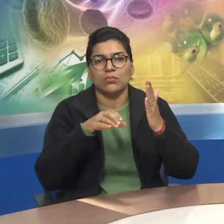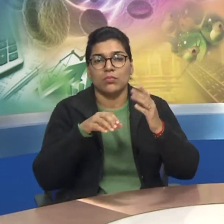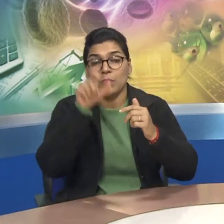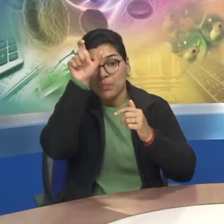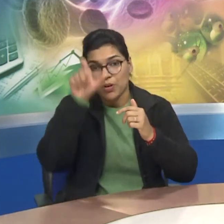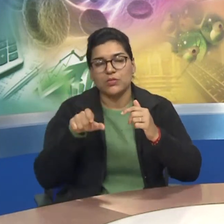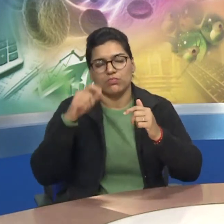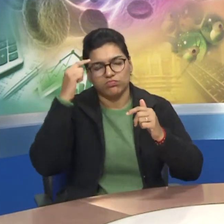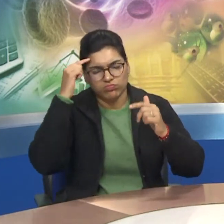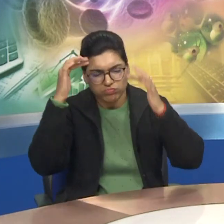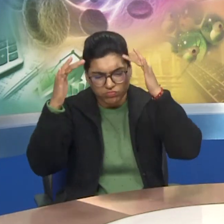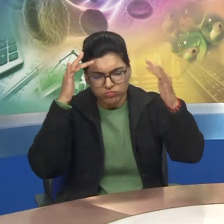Poem.